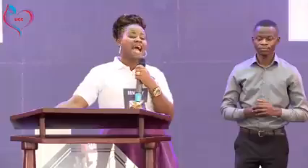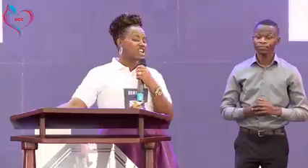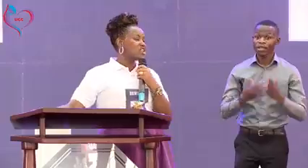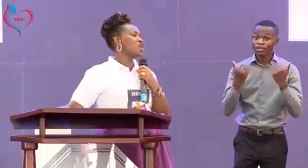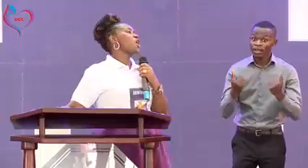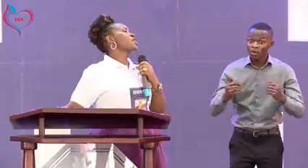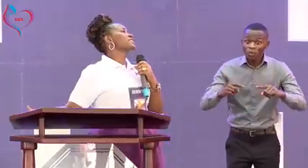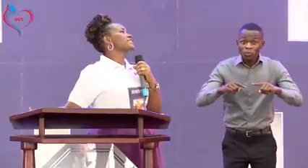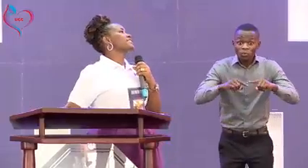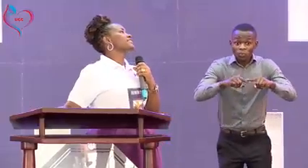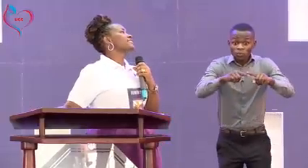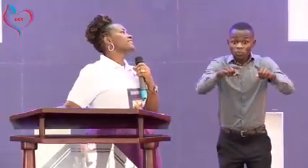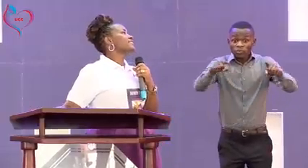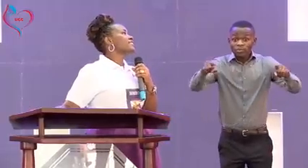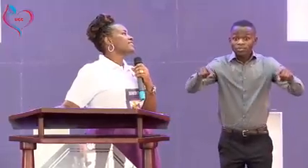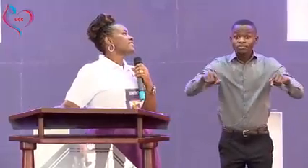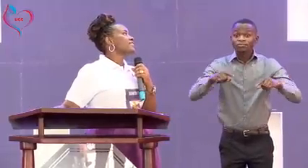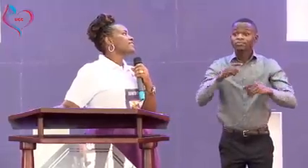We are not